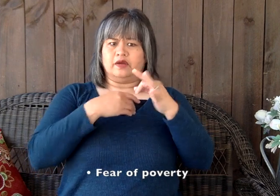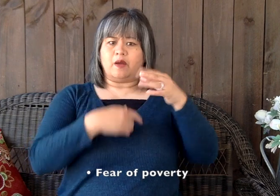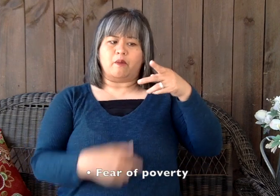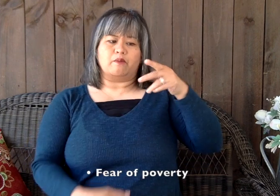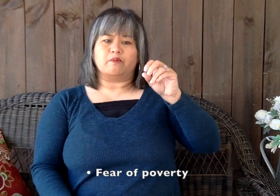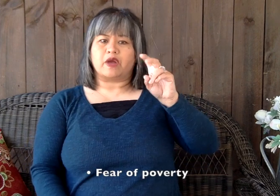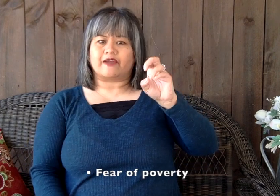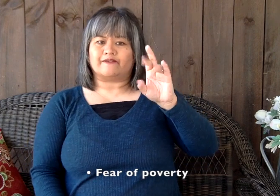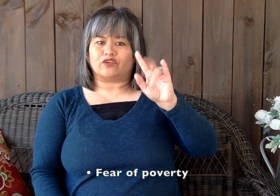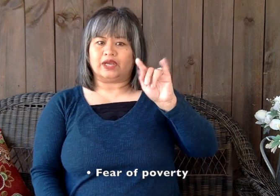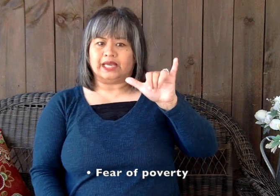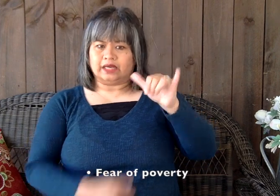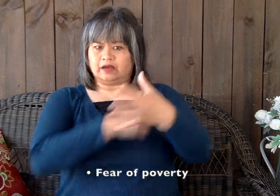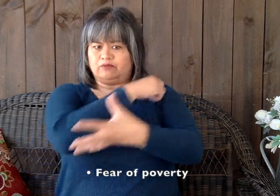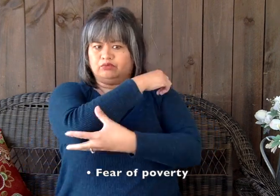fear of poverty,